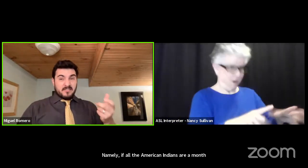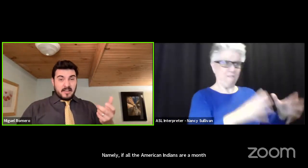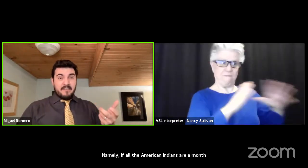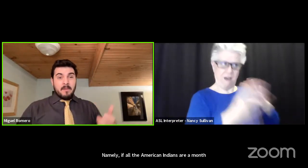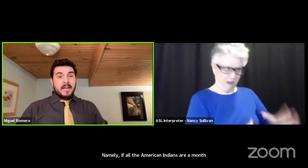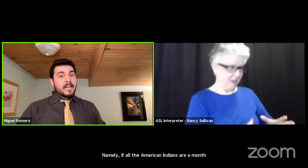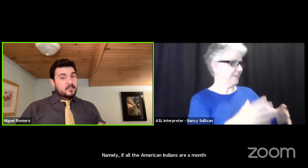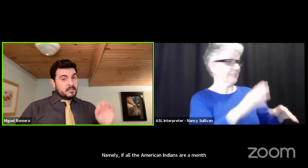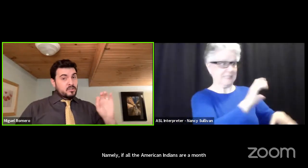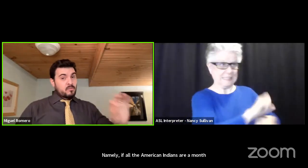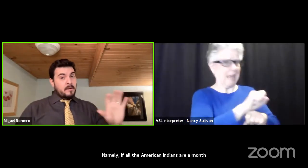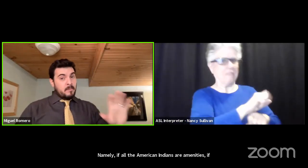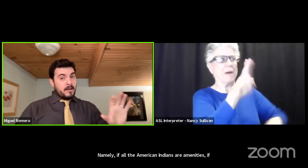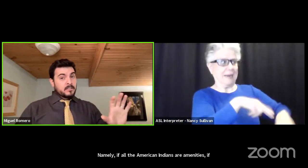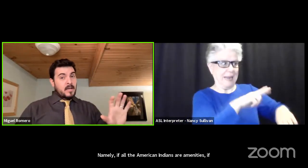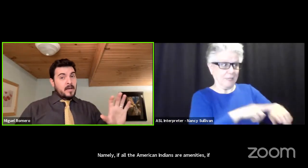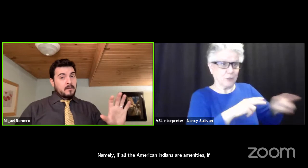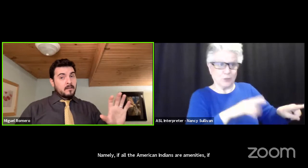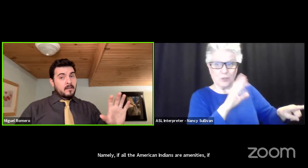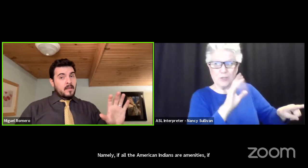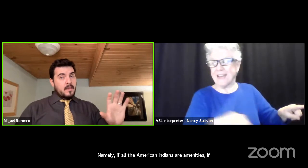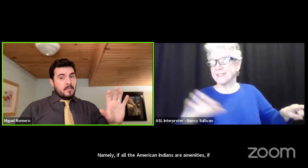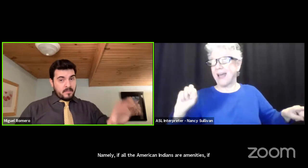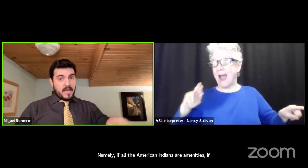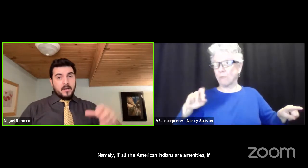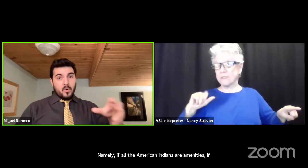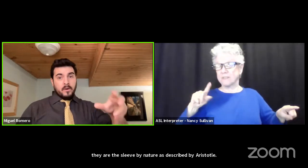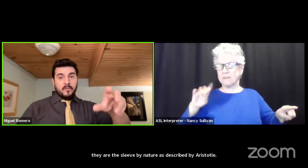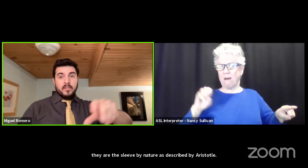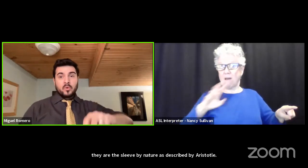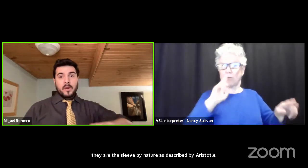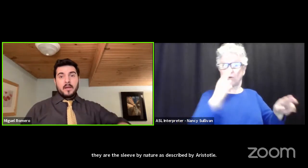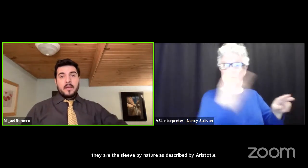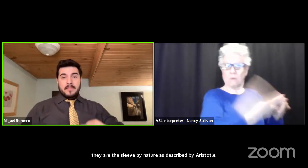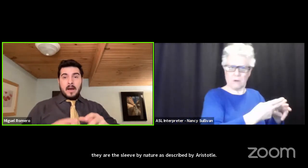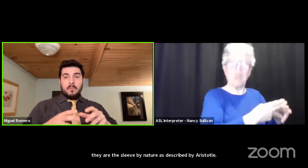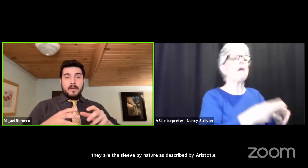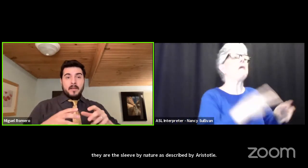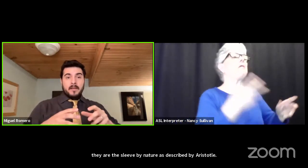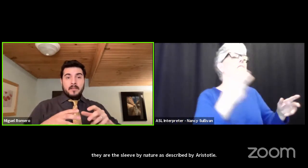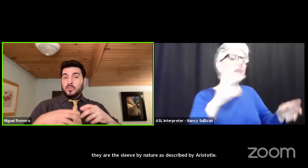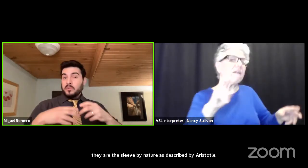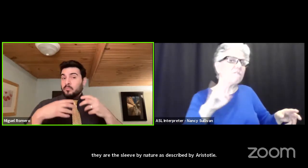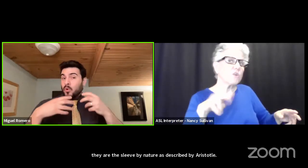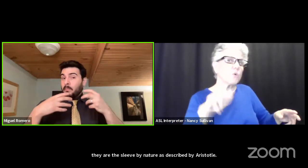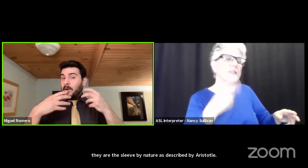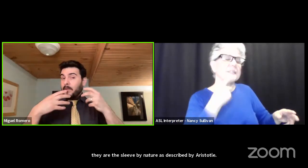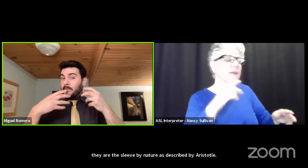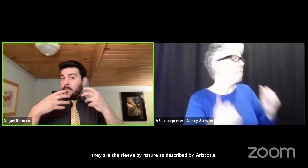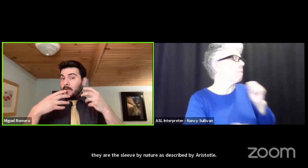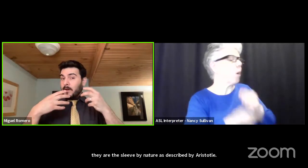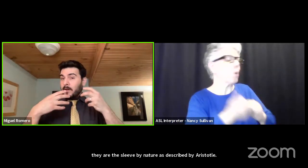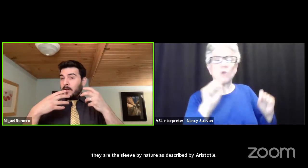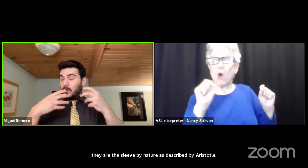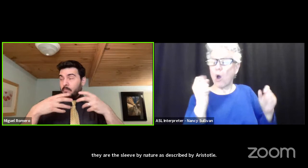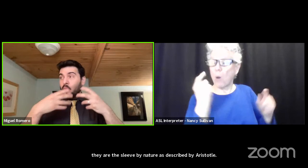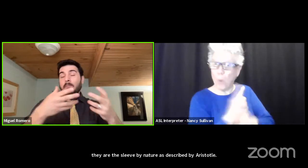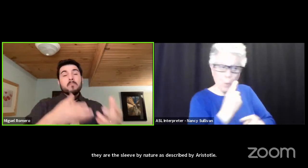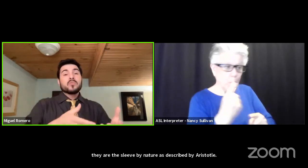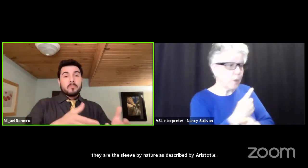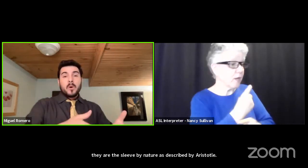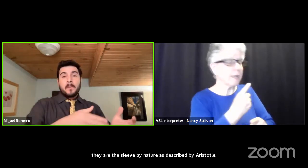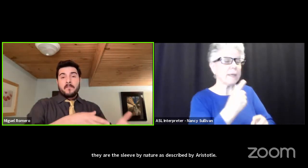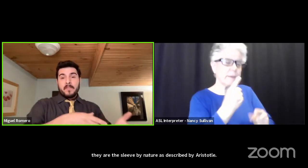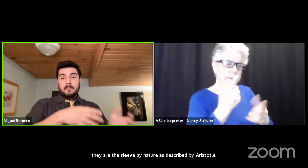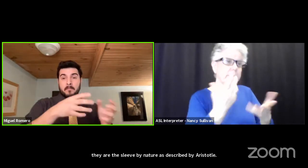they are the slave by nature as described by Aristotle, then according to Vitoria, that would be the most appropriate